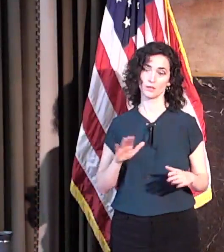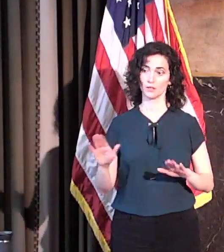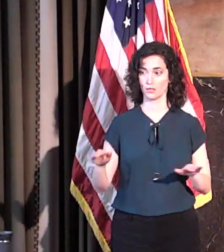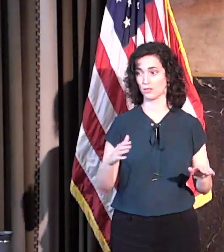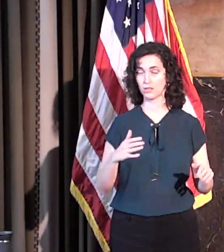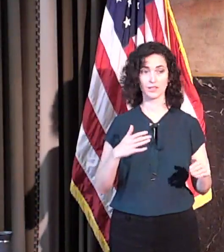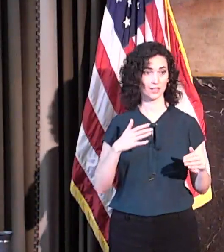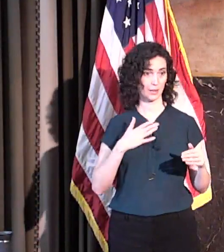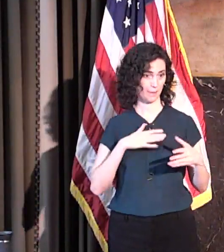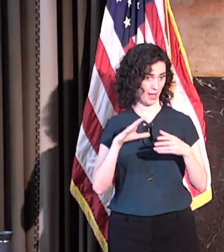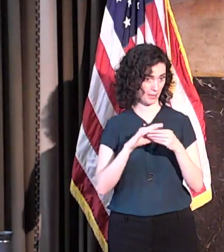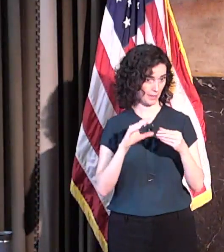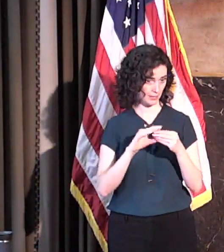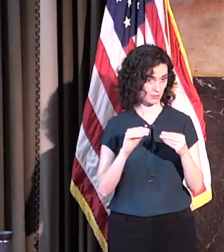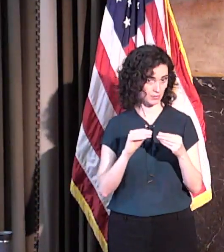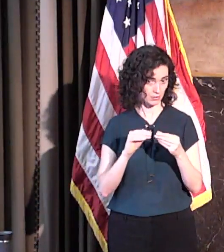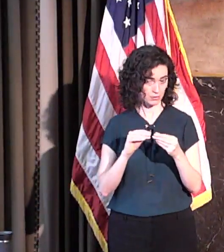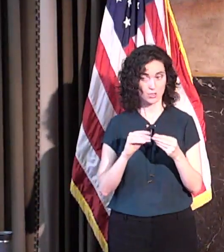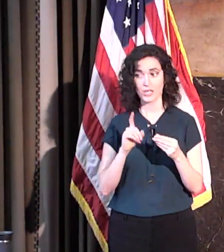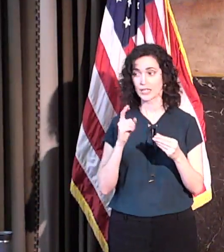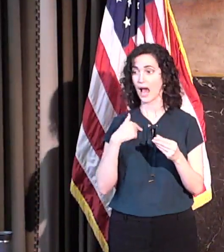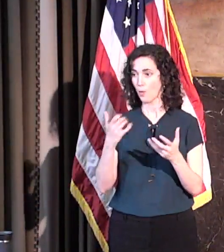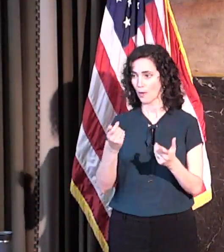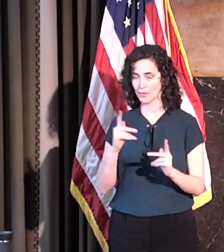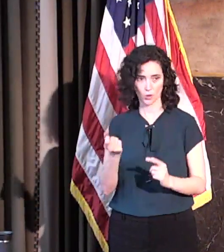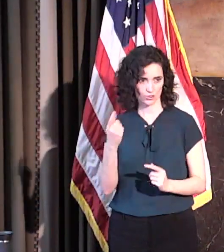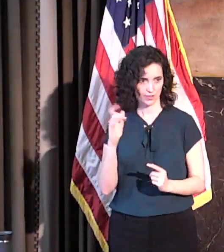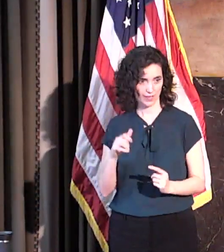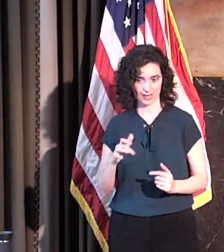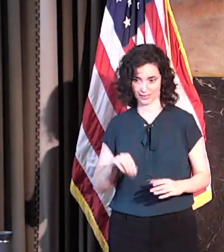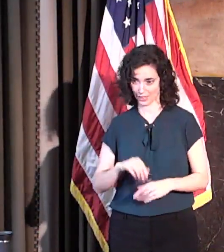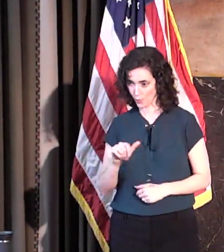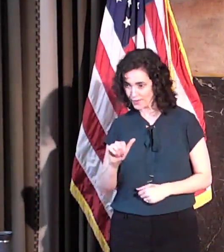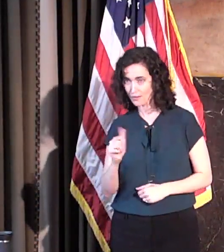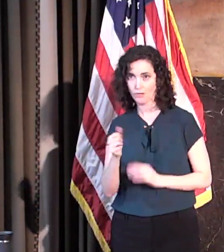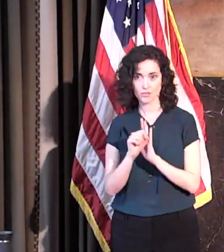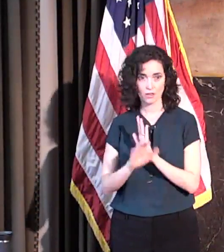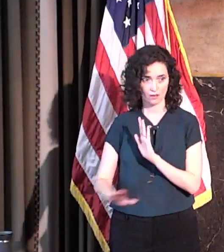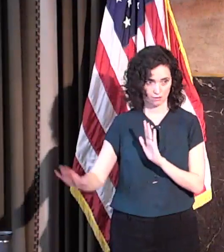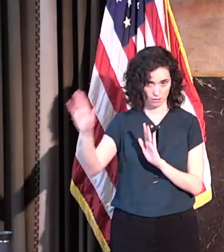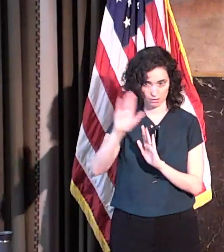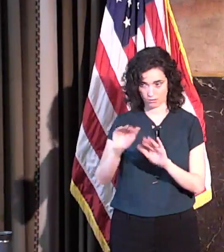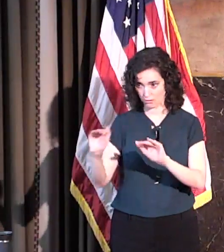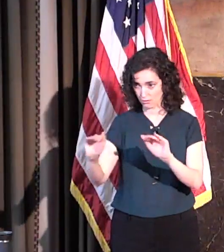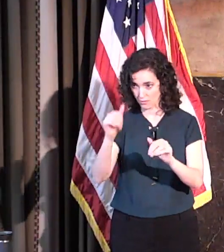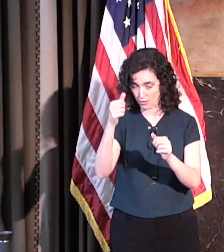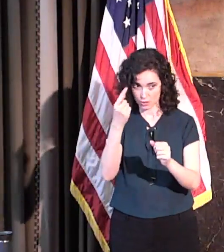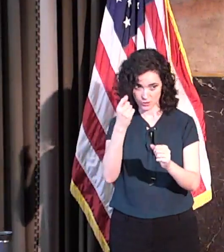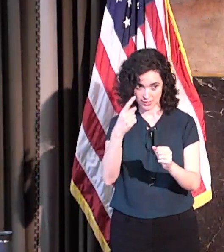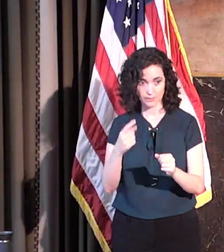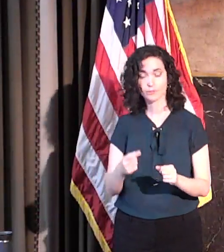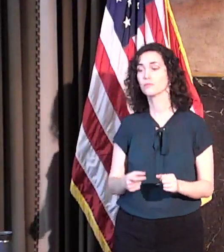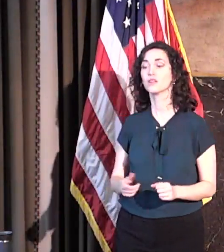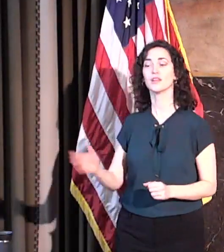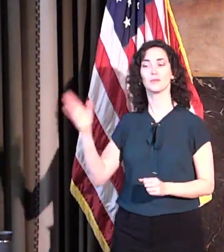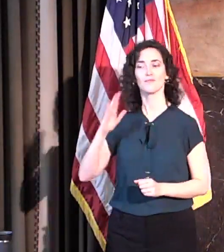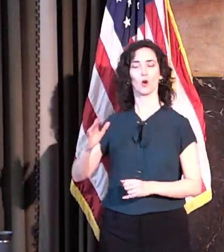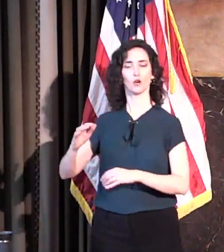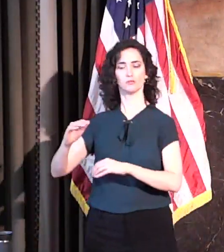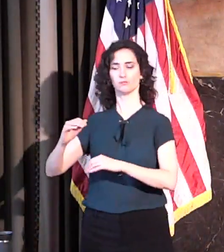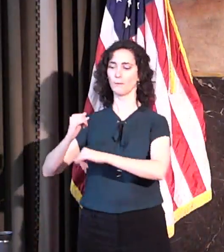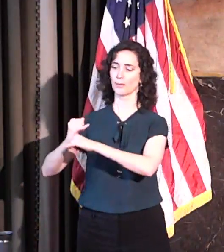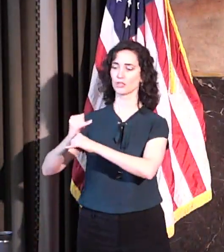will get both in Louisiana and around the country. The days of protecting an institution are gone.